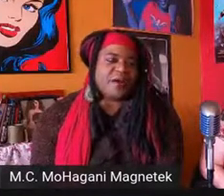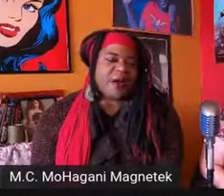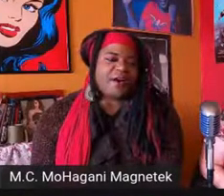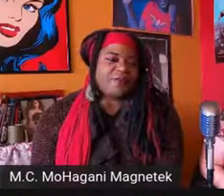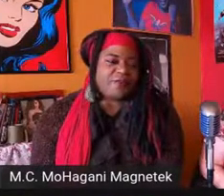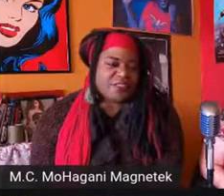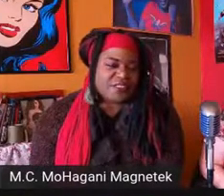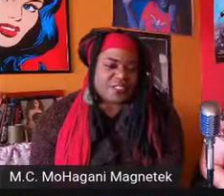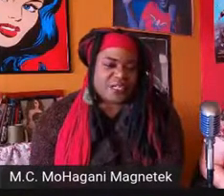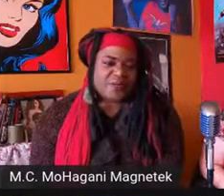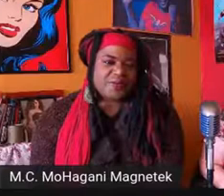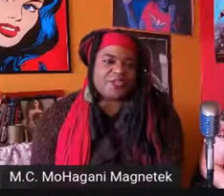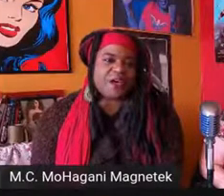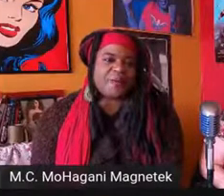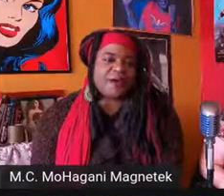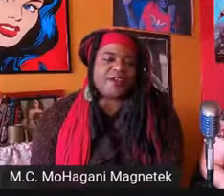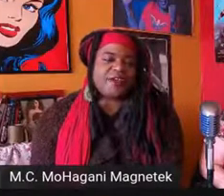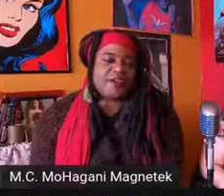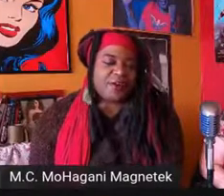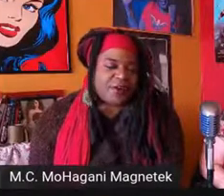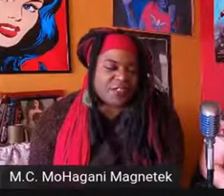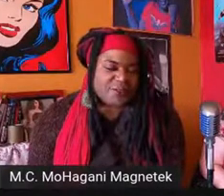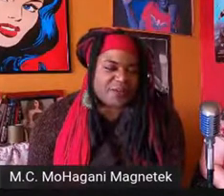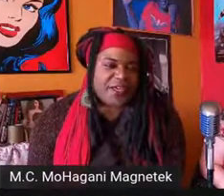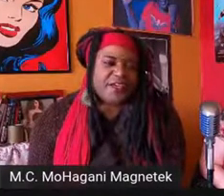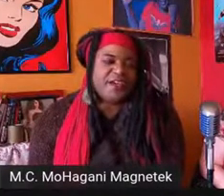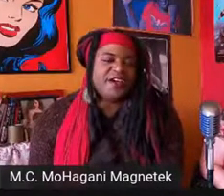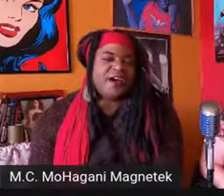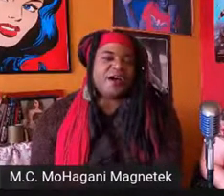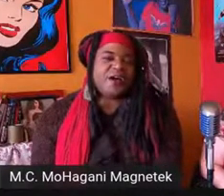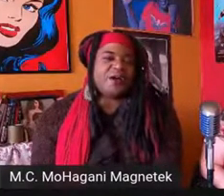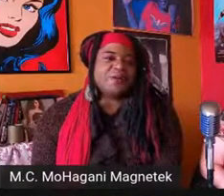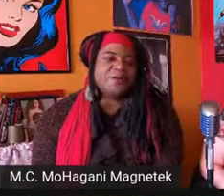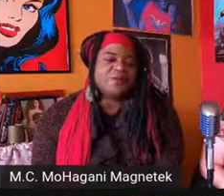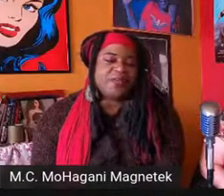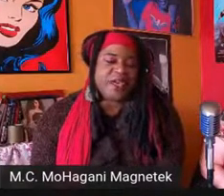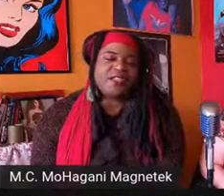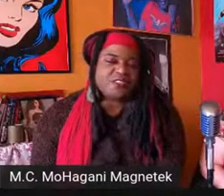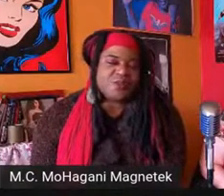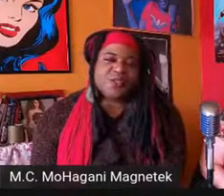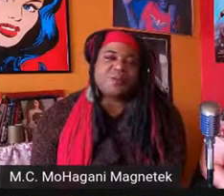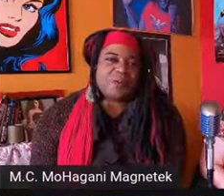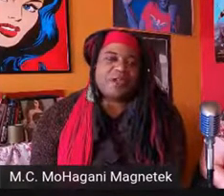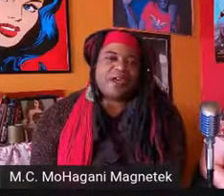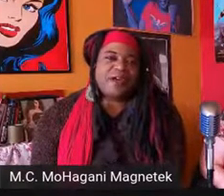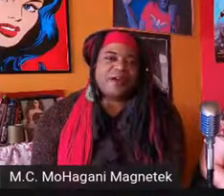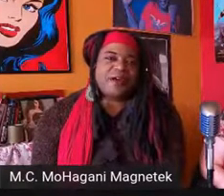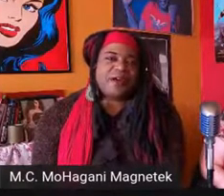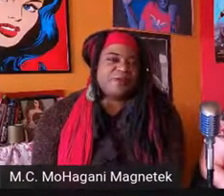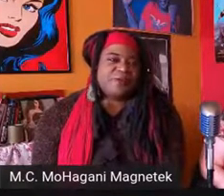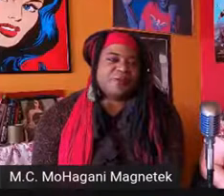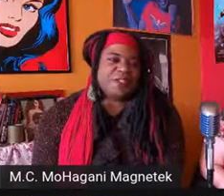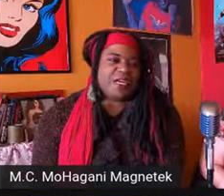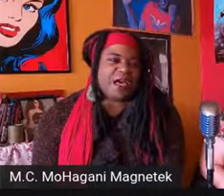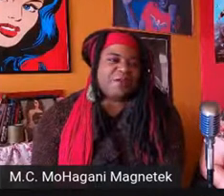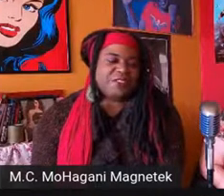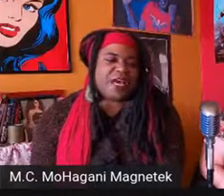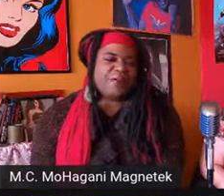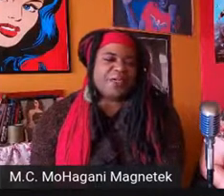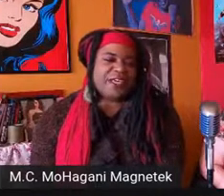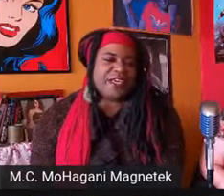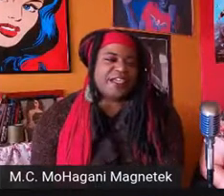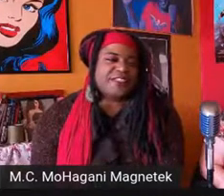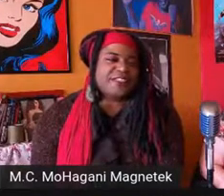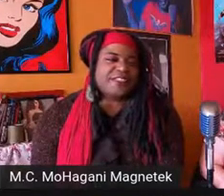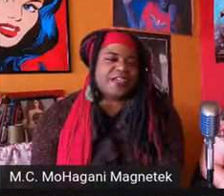talk about friendship, you talk about encouragement. Annis has really been there for me time and